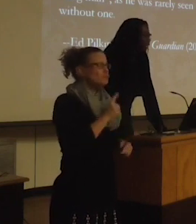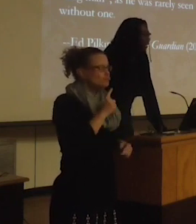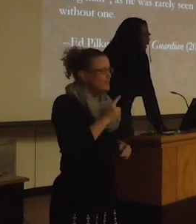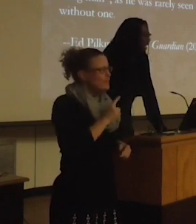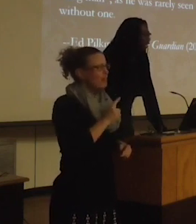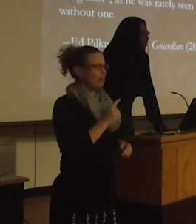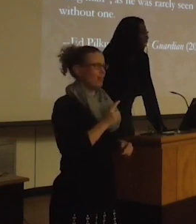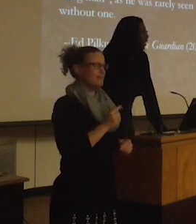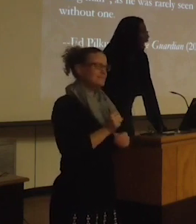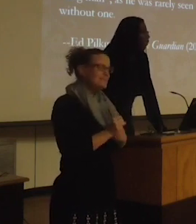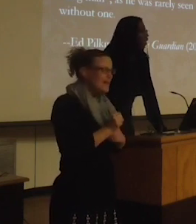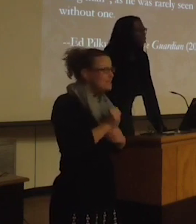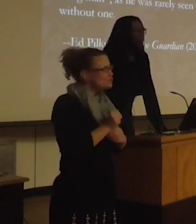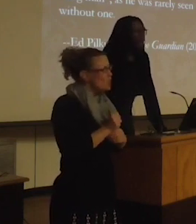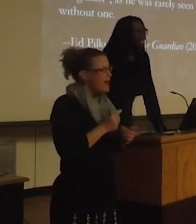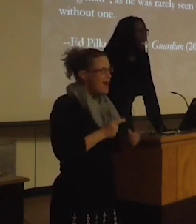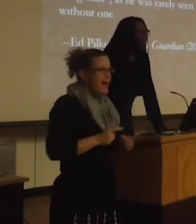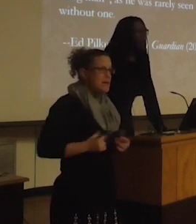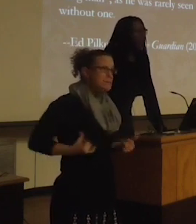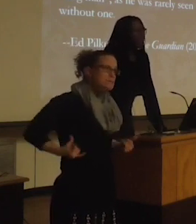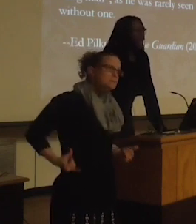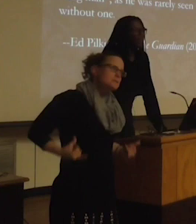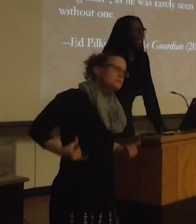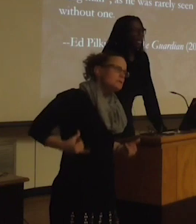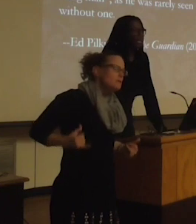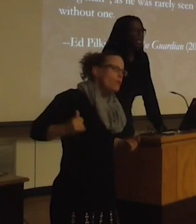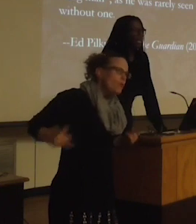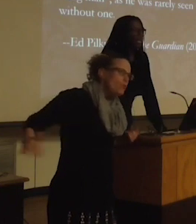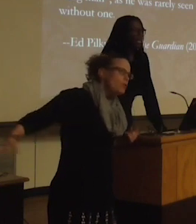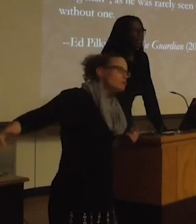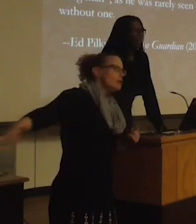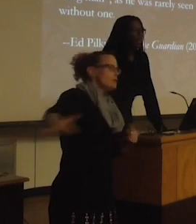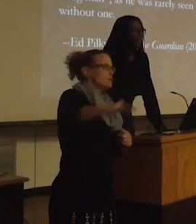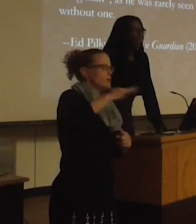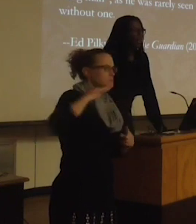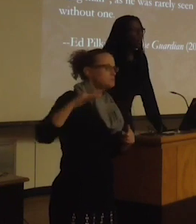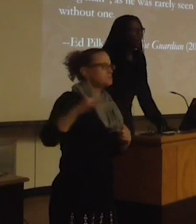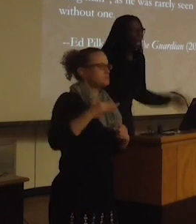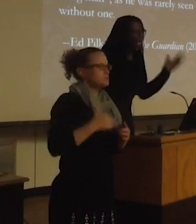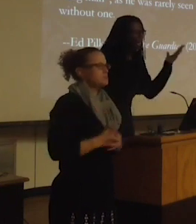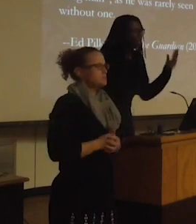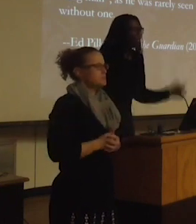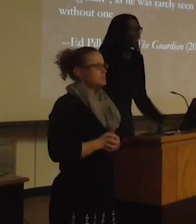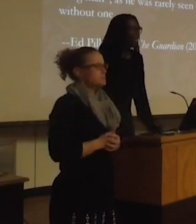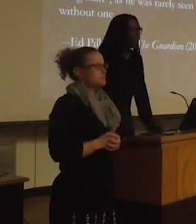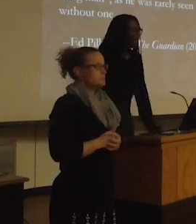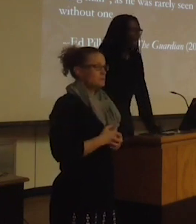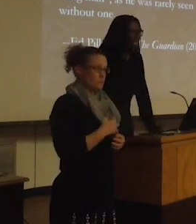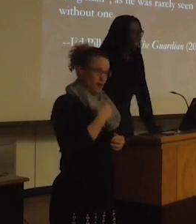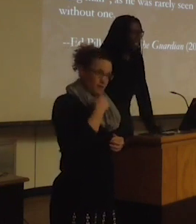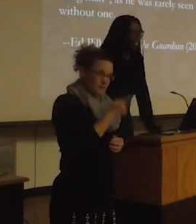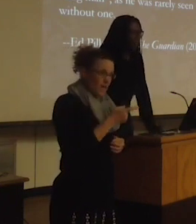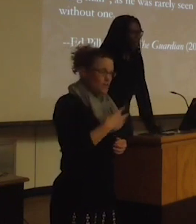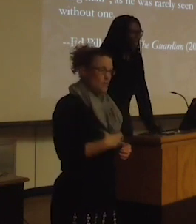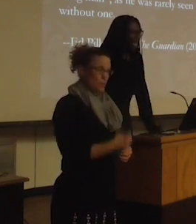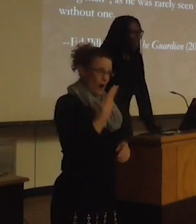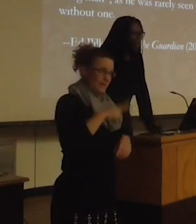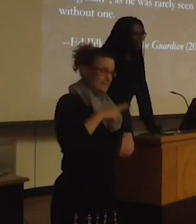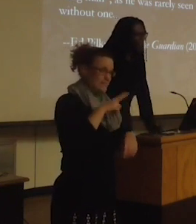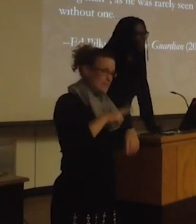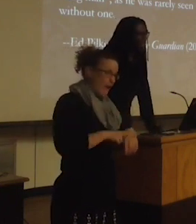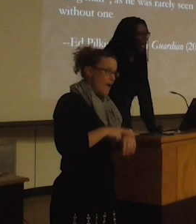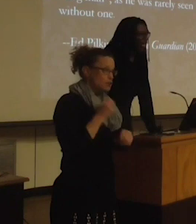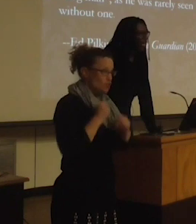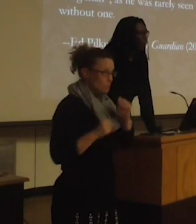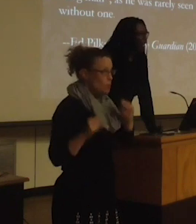and present danger that is happening right now all around us. When I tell you that like white nationalism